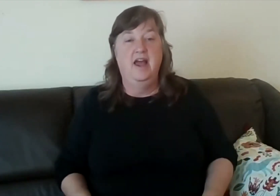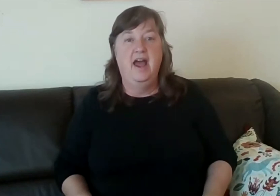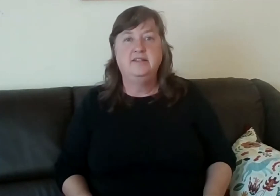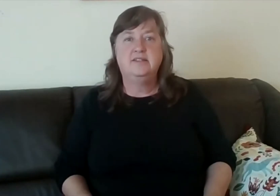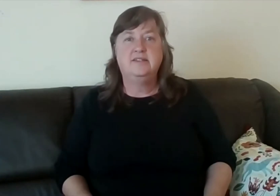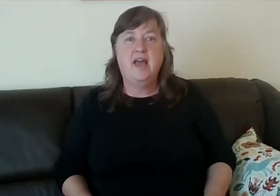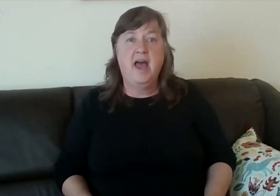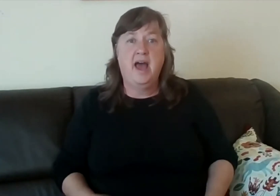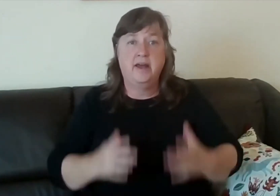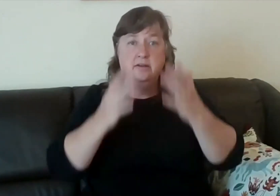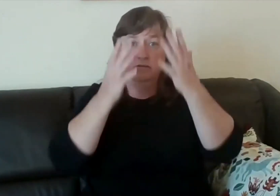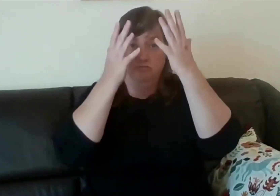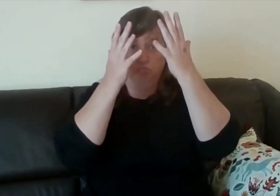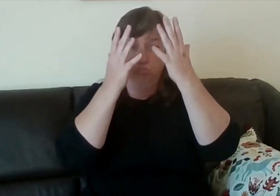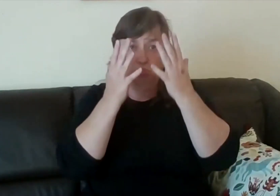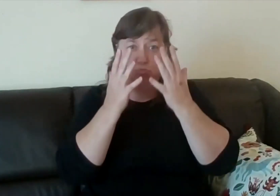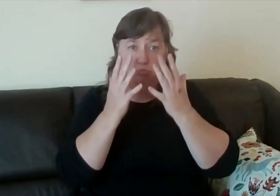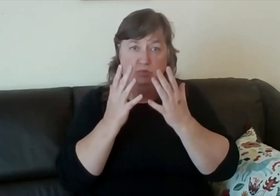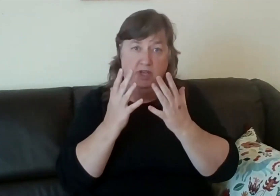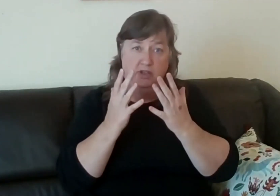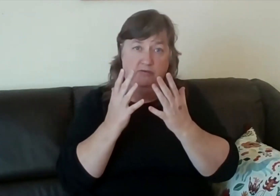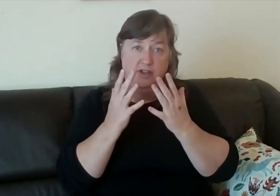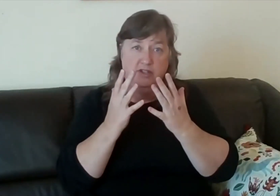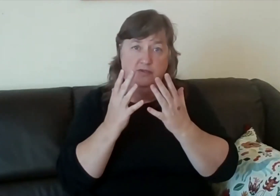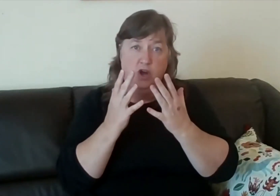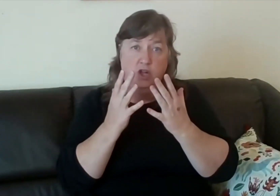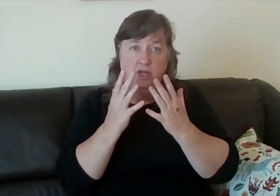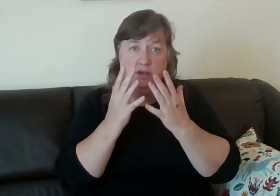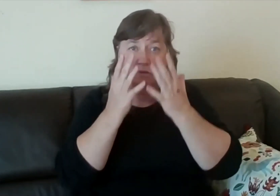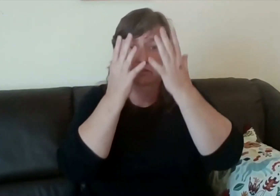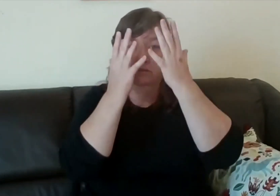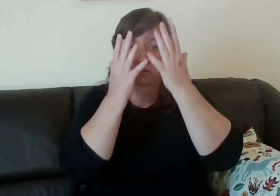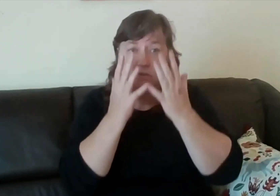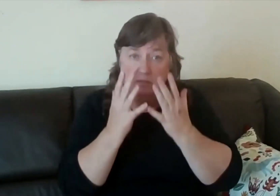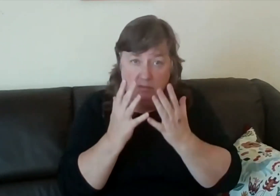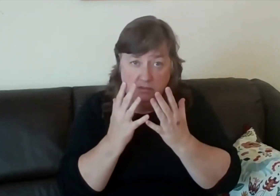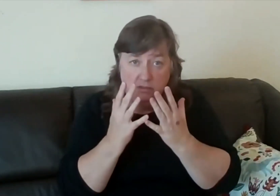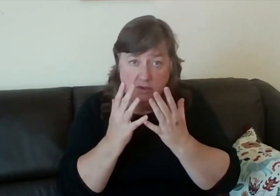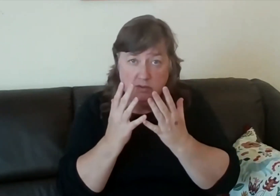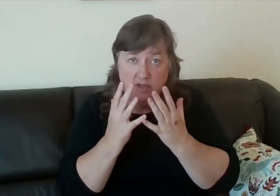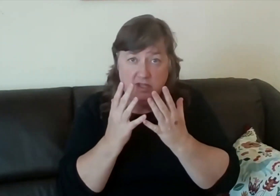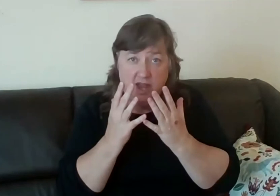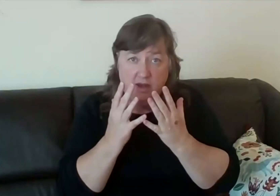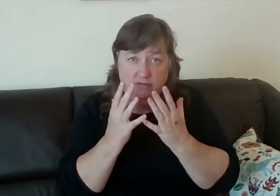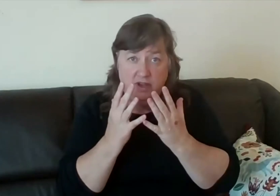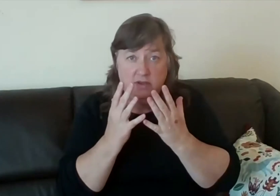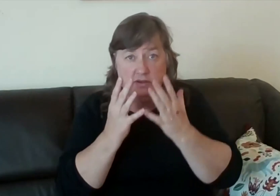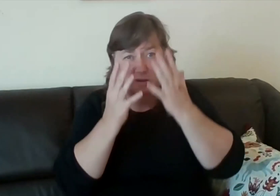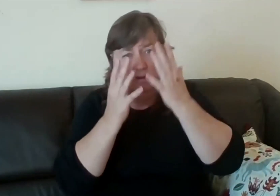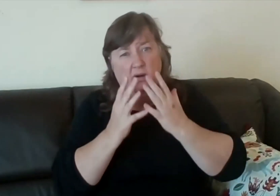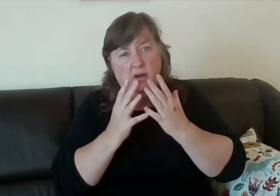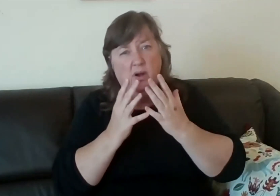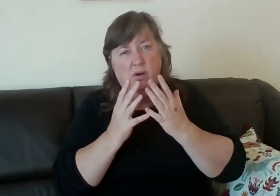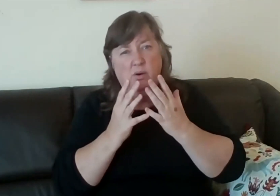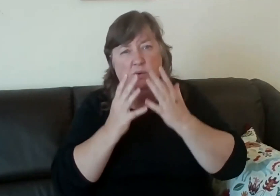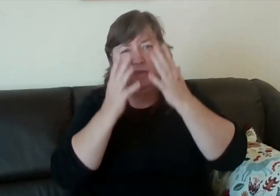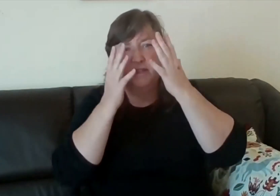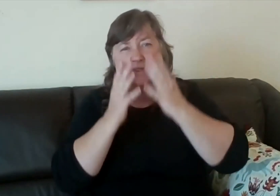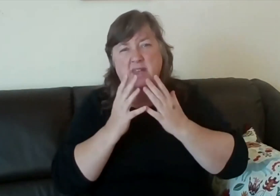And sad, like your face falling, goes with a sad face. Oh, that's